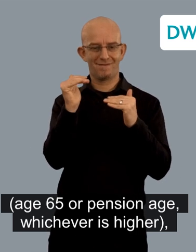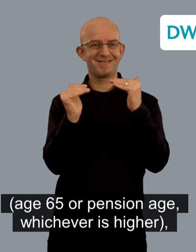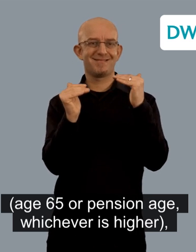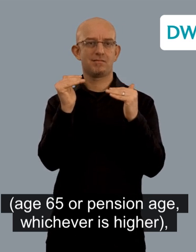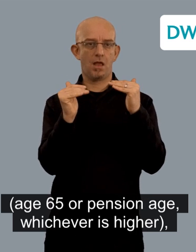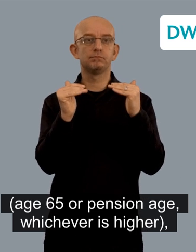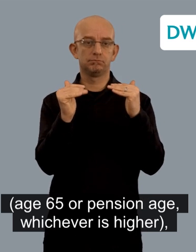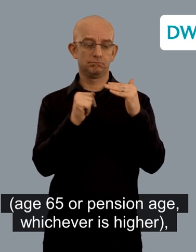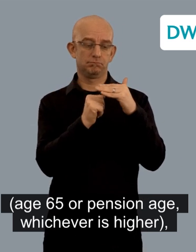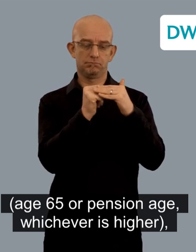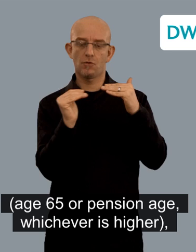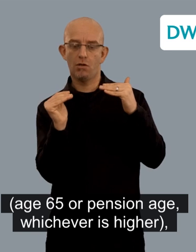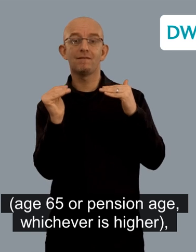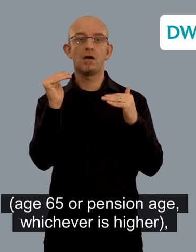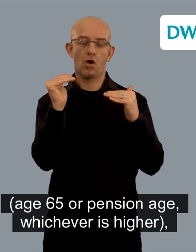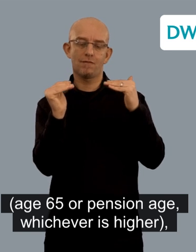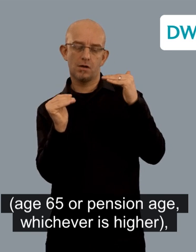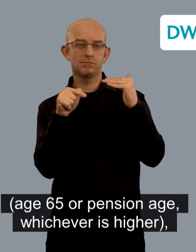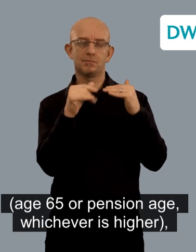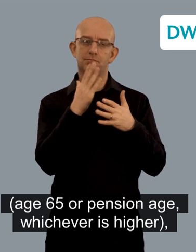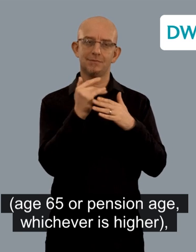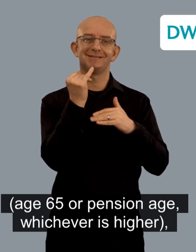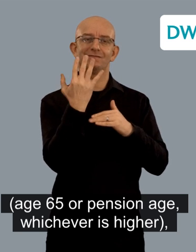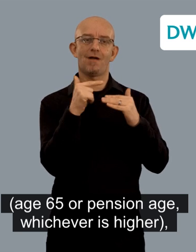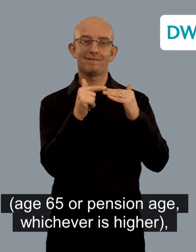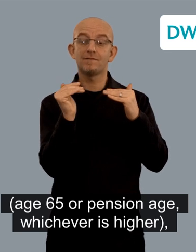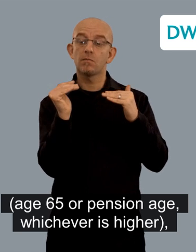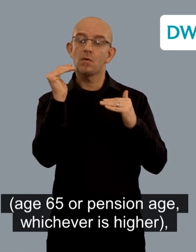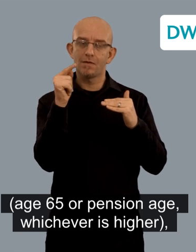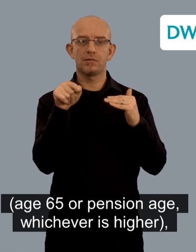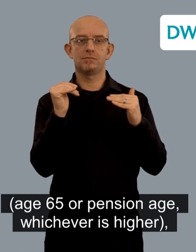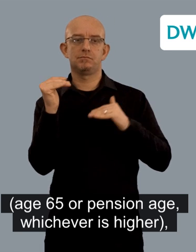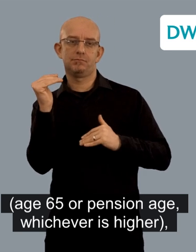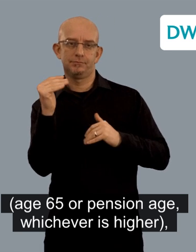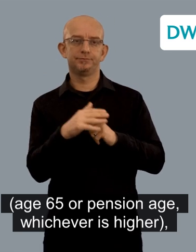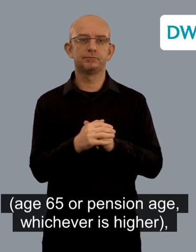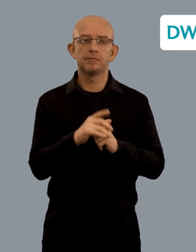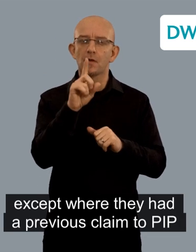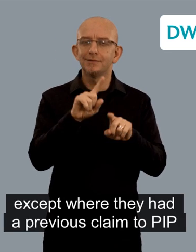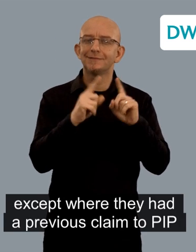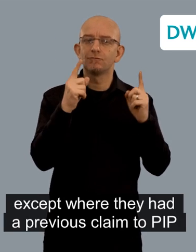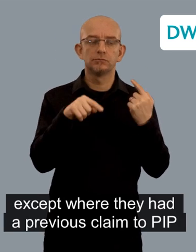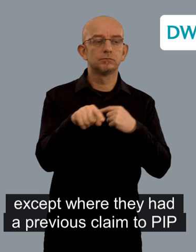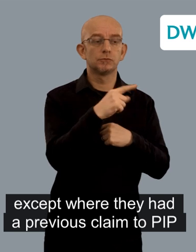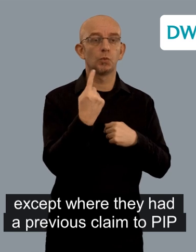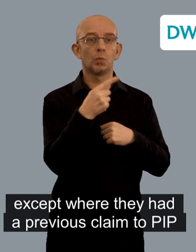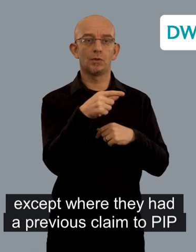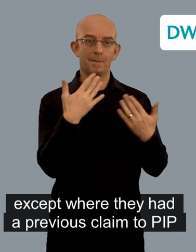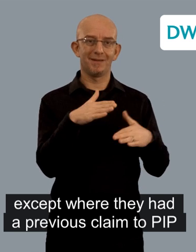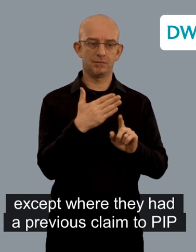except where they had a previous claim to PIP which ended within the last